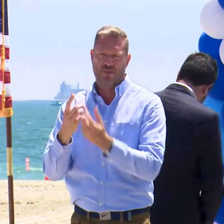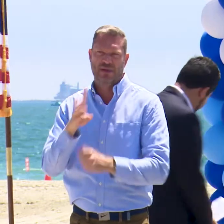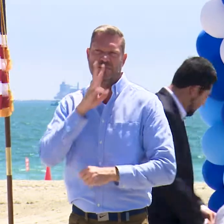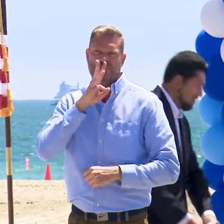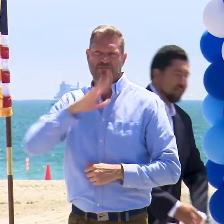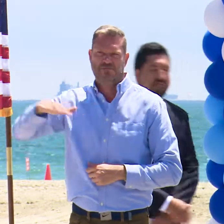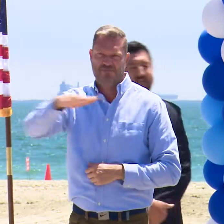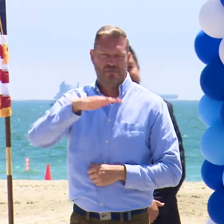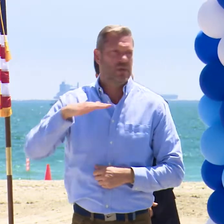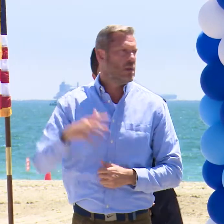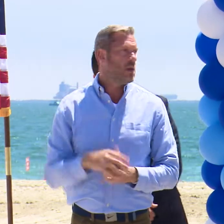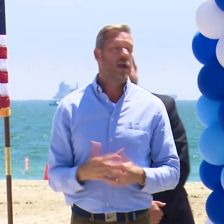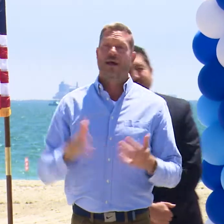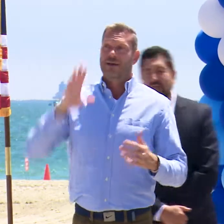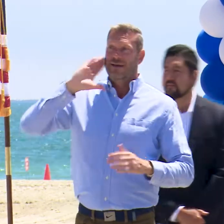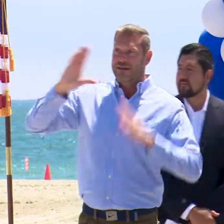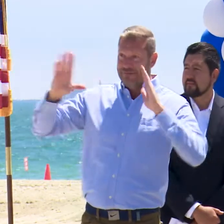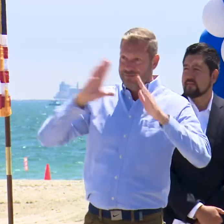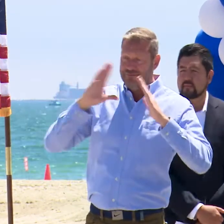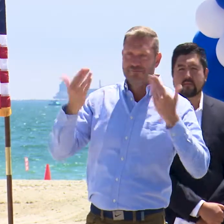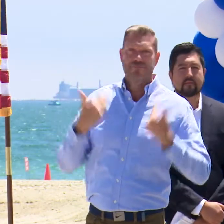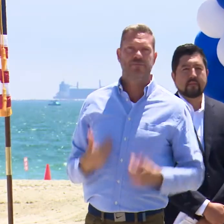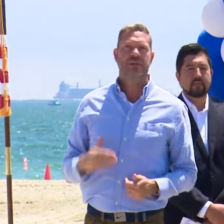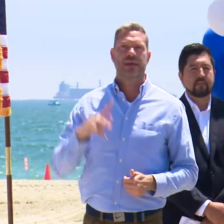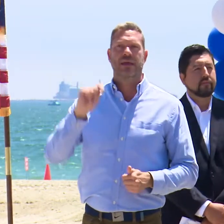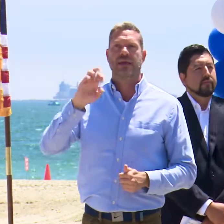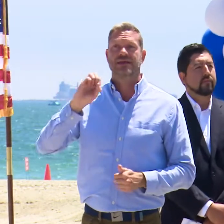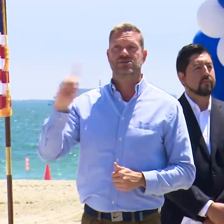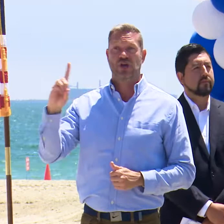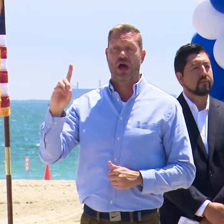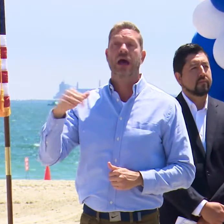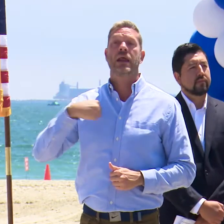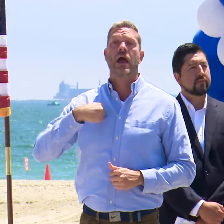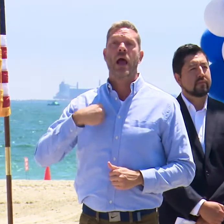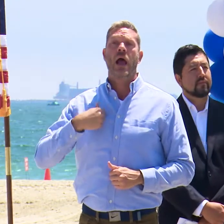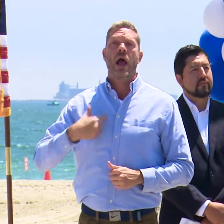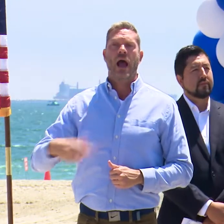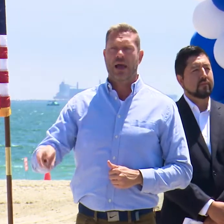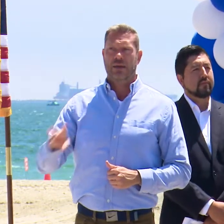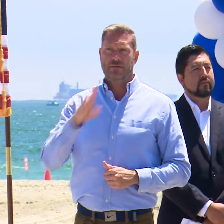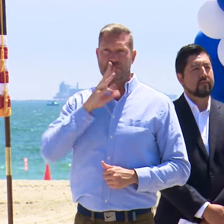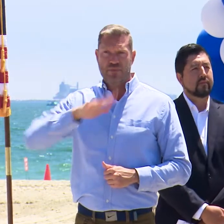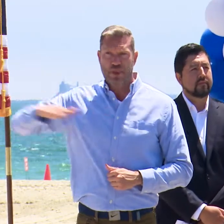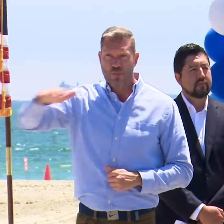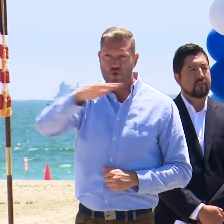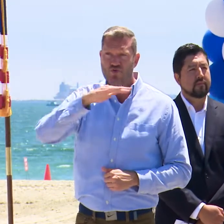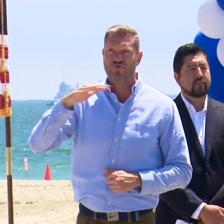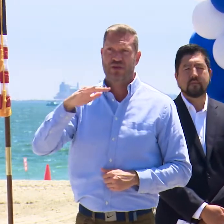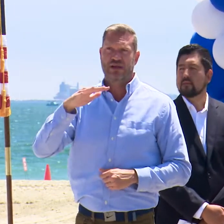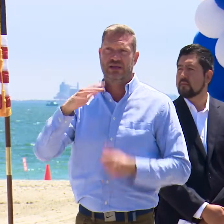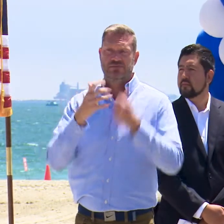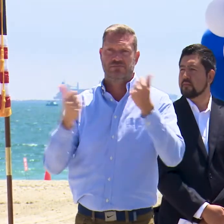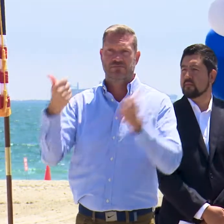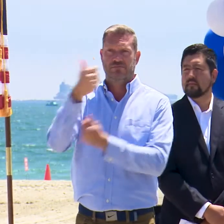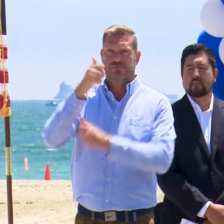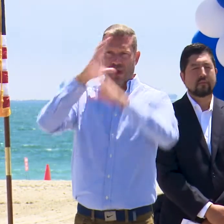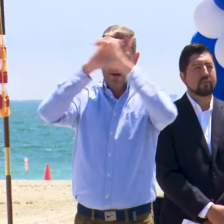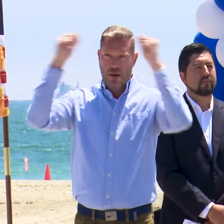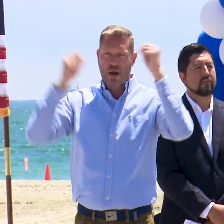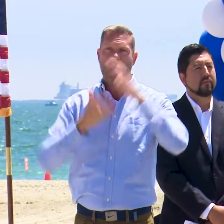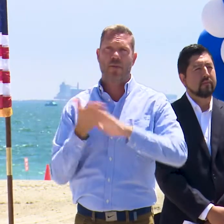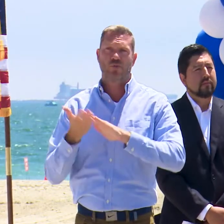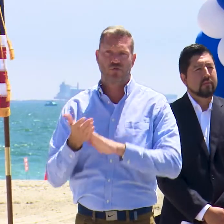Good afternoon. My name is Todd Leland. I'm the Marine Operations Superintendent for the Marine Bureau. Today is